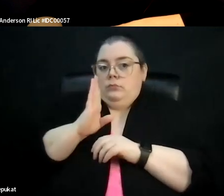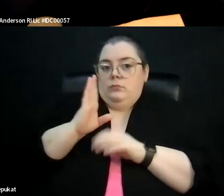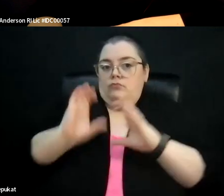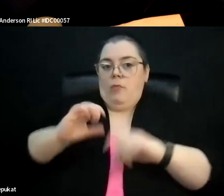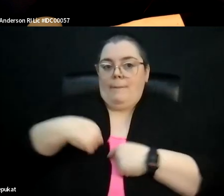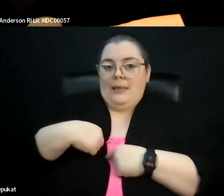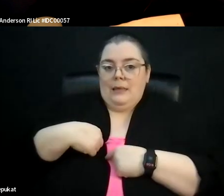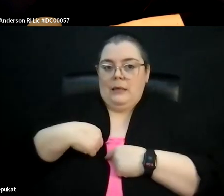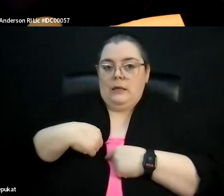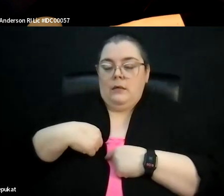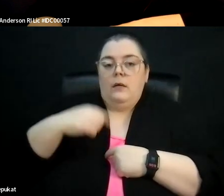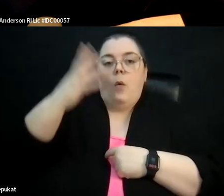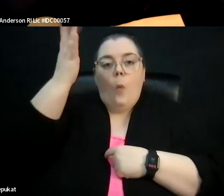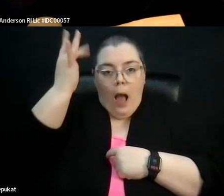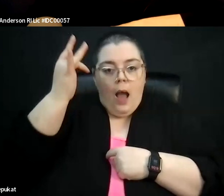I like for folks to be able to directly chat me.